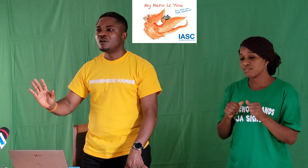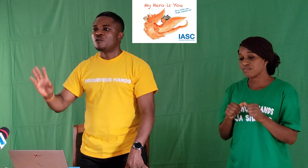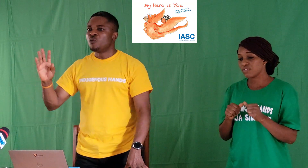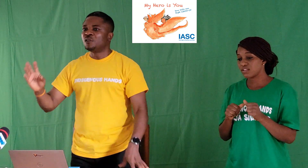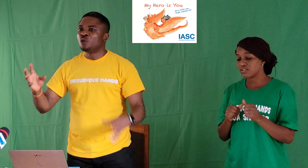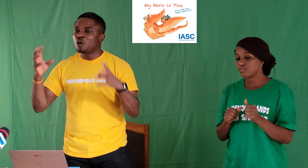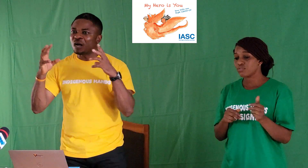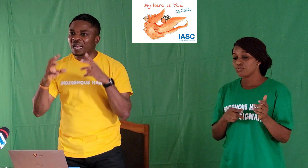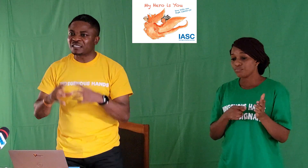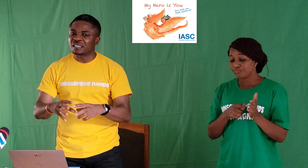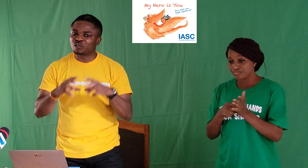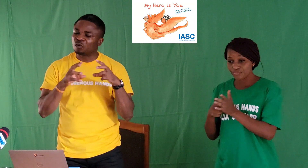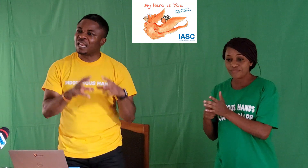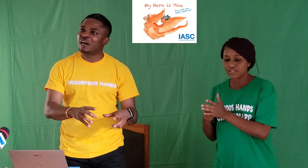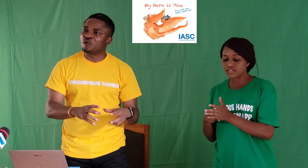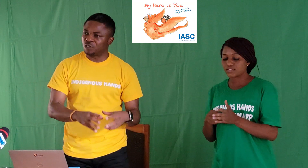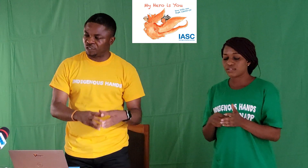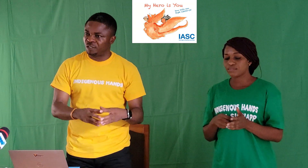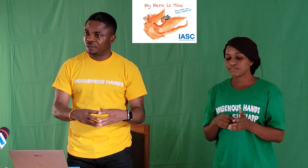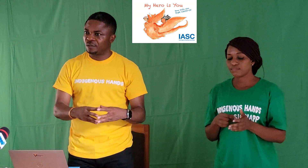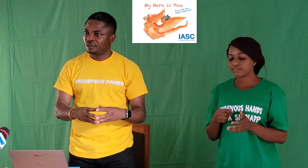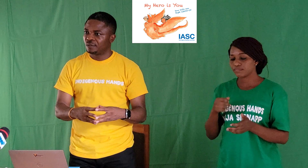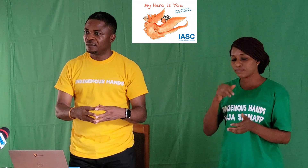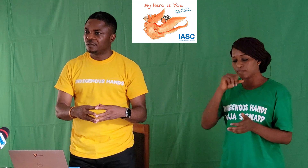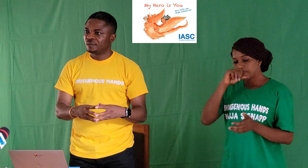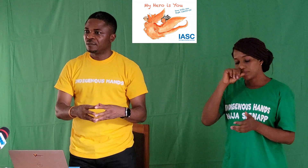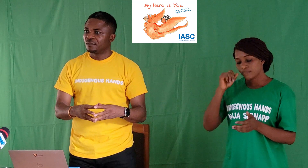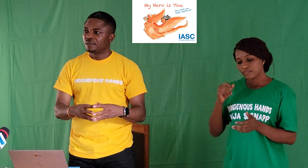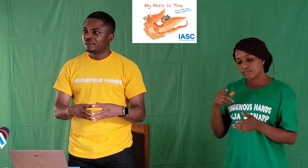up with no access to language,